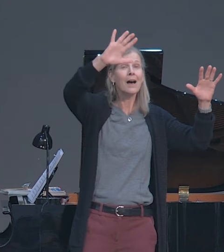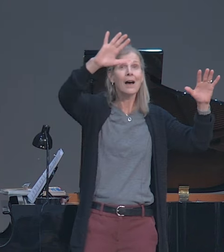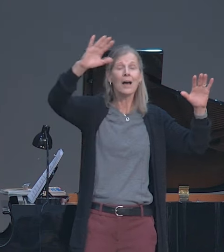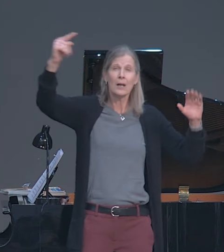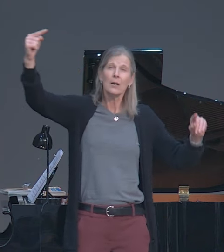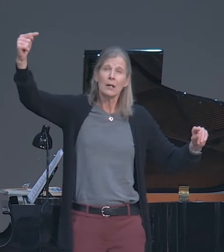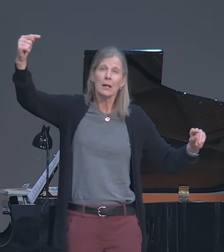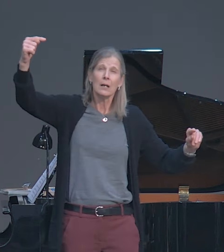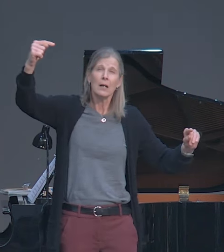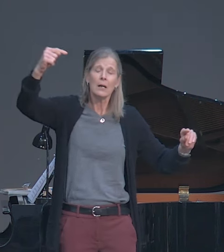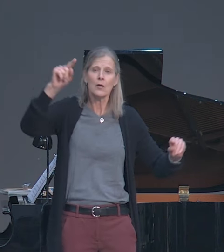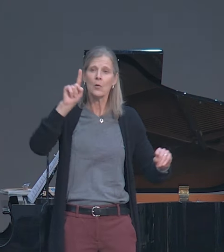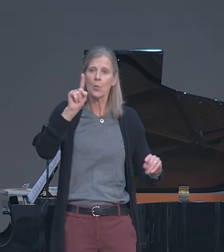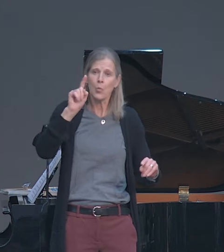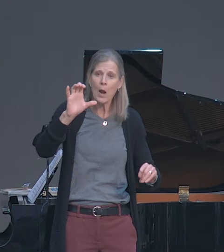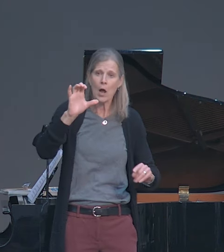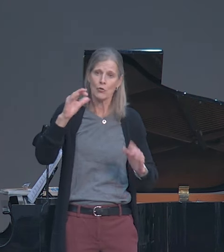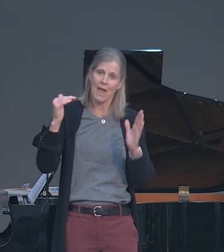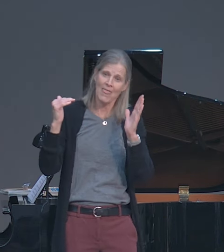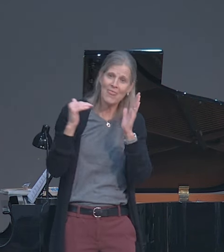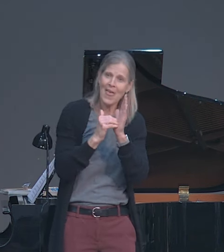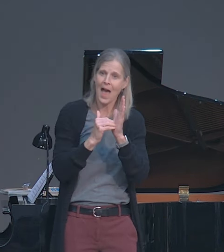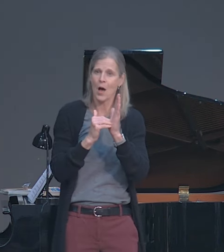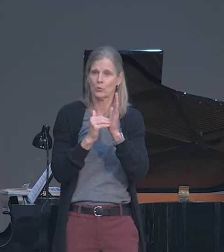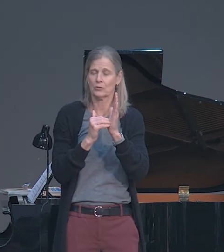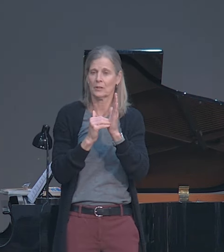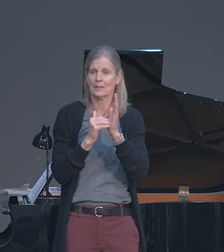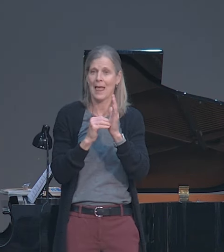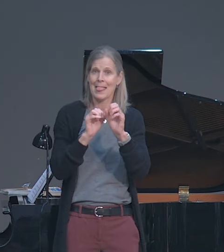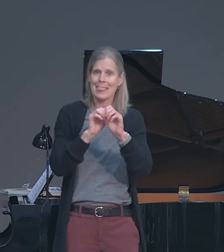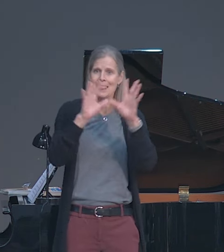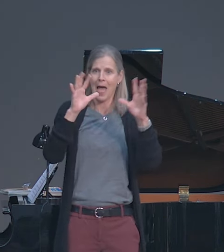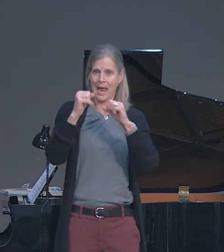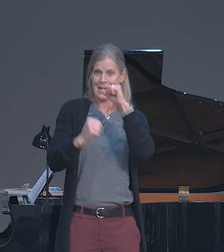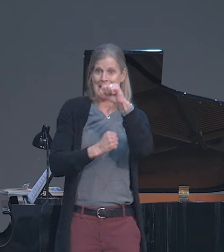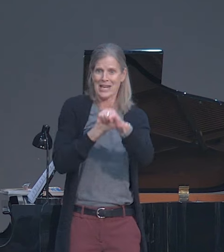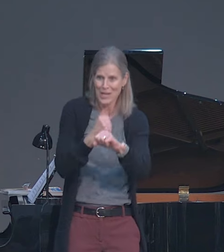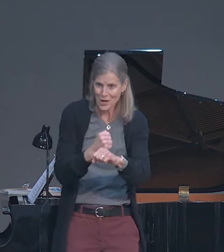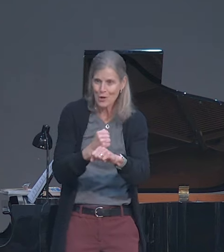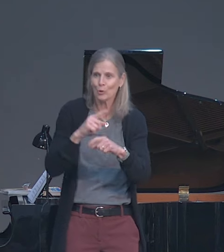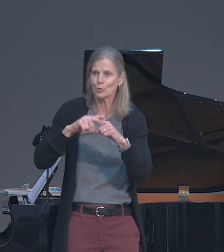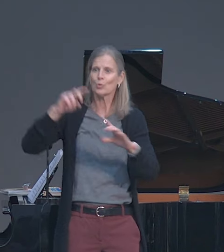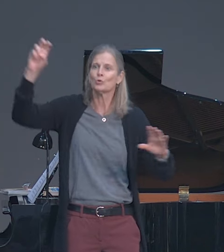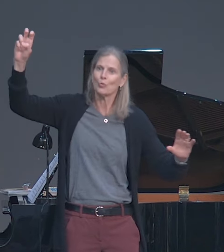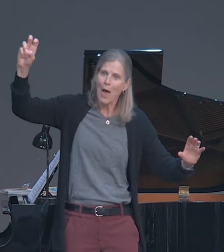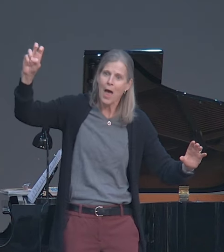100,000 light years, because one light year is